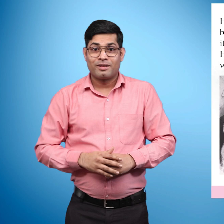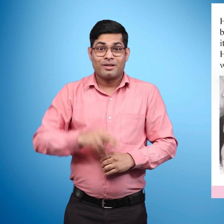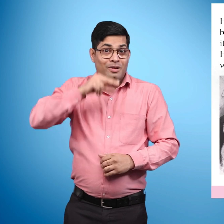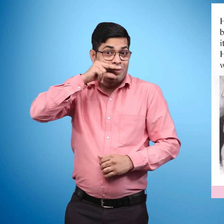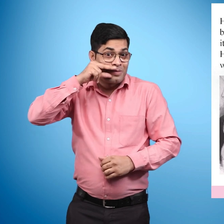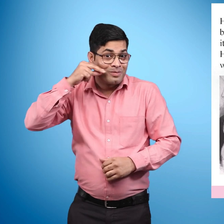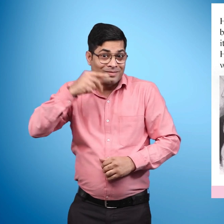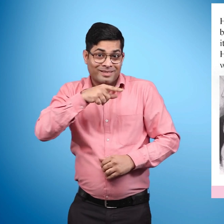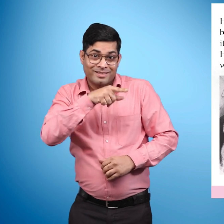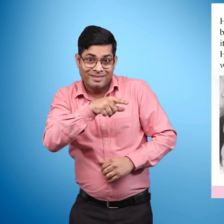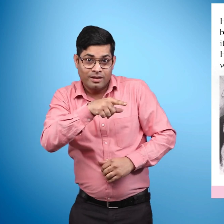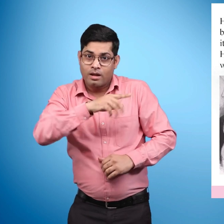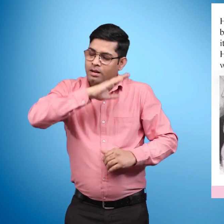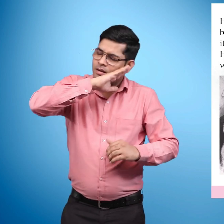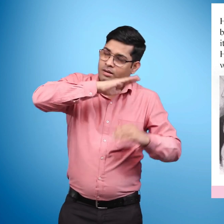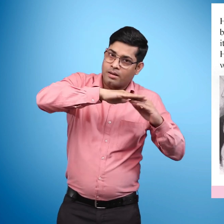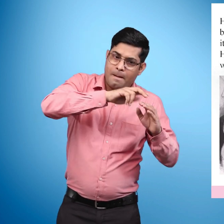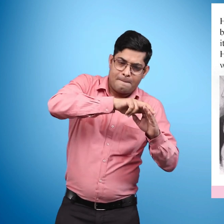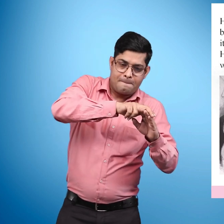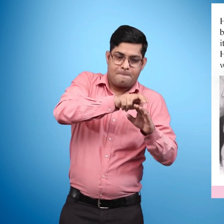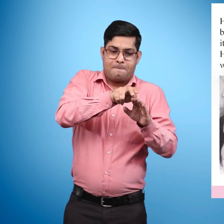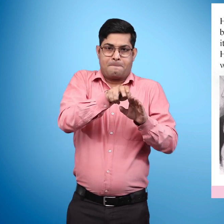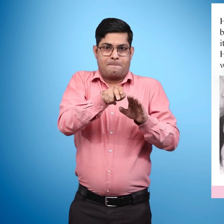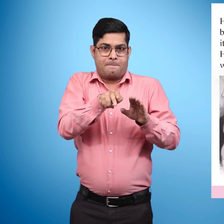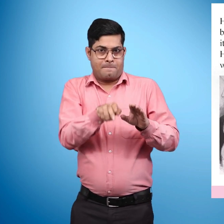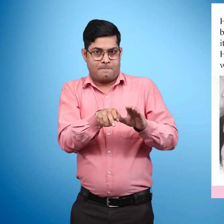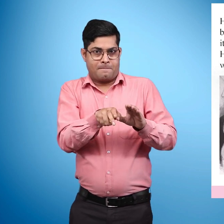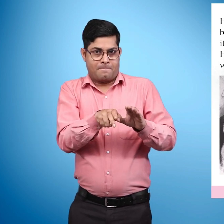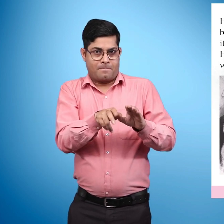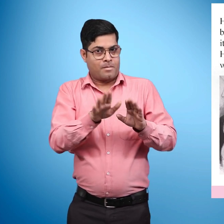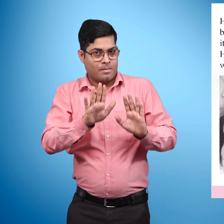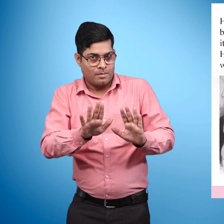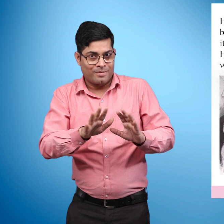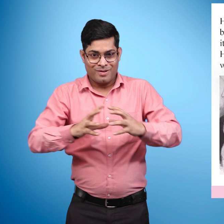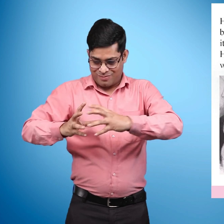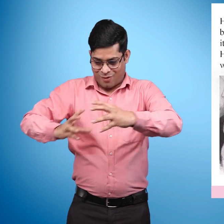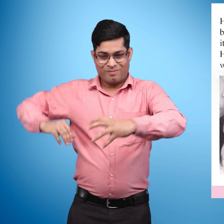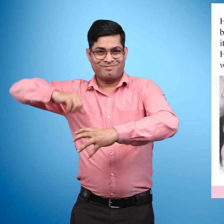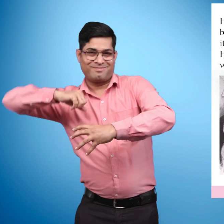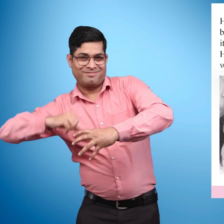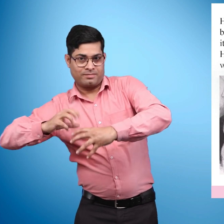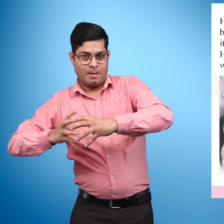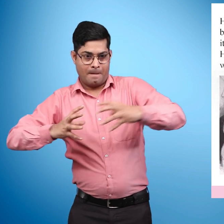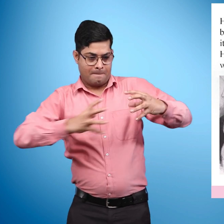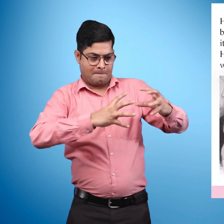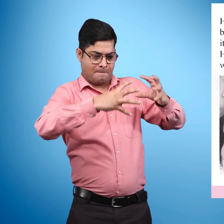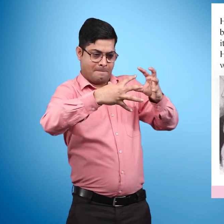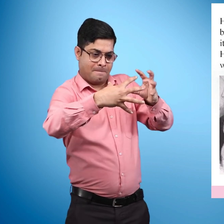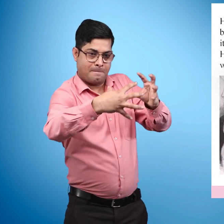He placed a bolster in the center of the bed, throwing over it a coverlet to make it look